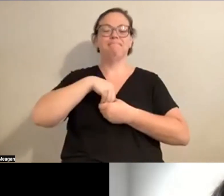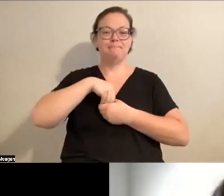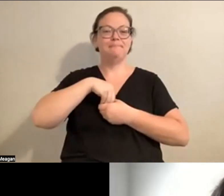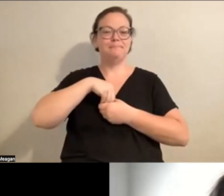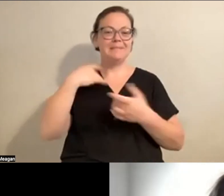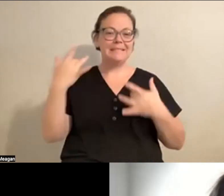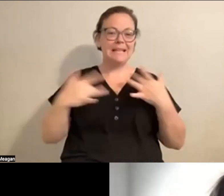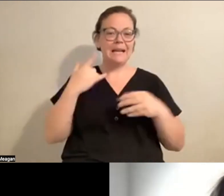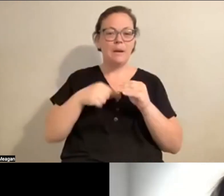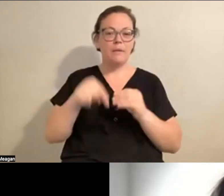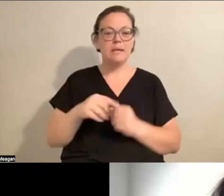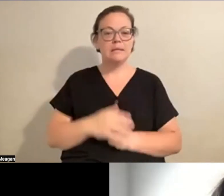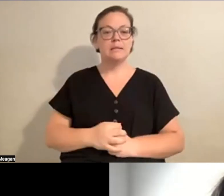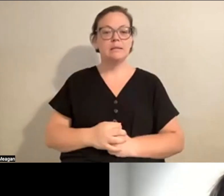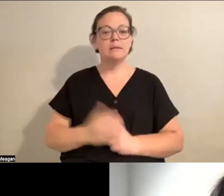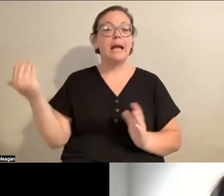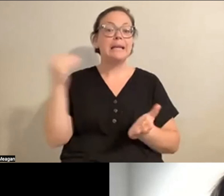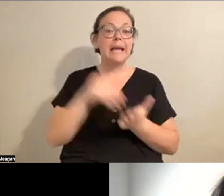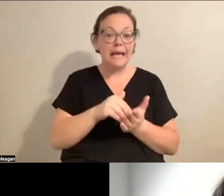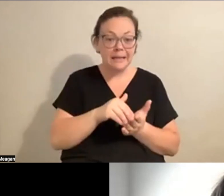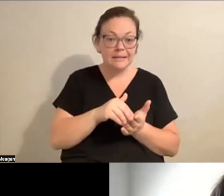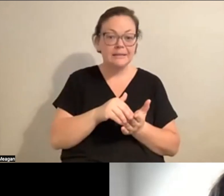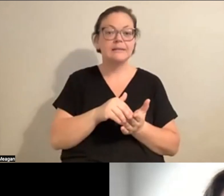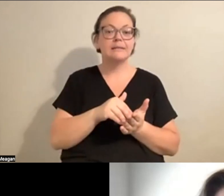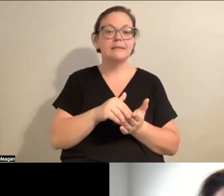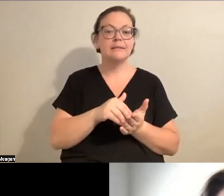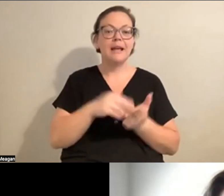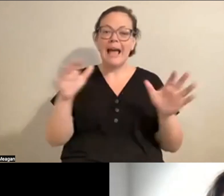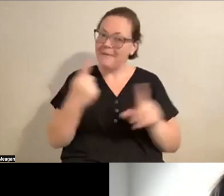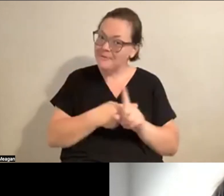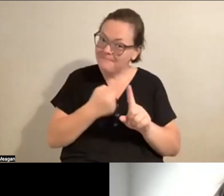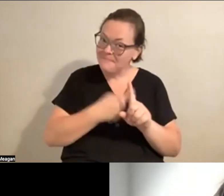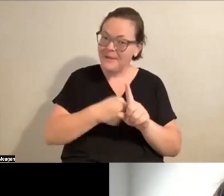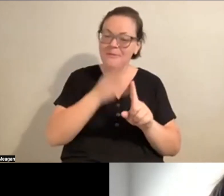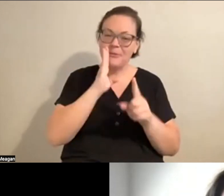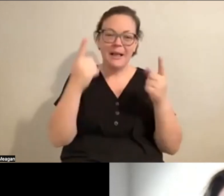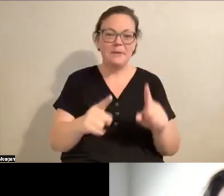about this. Again, we do this every month, so please come back.